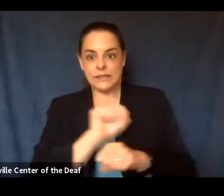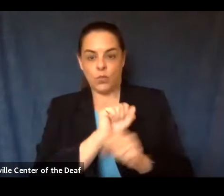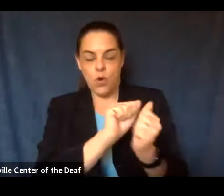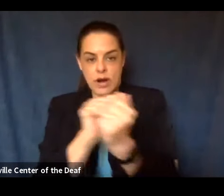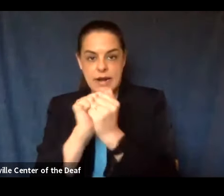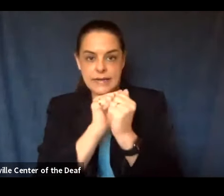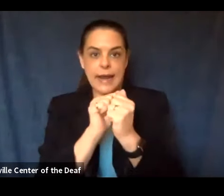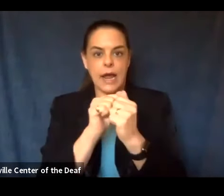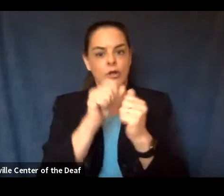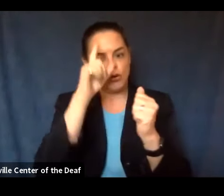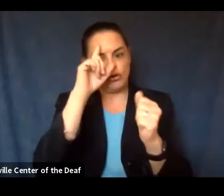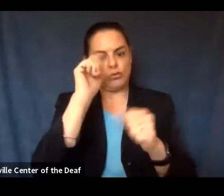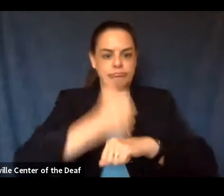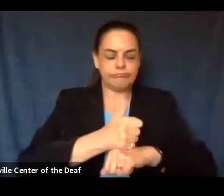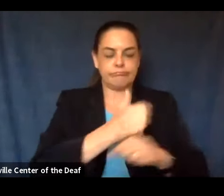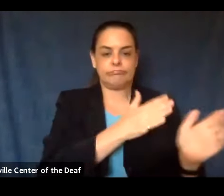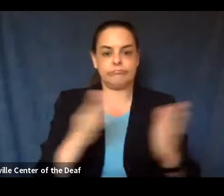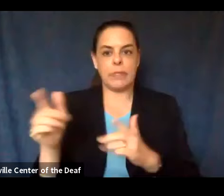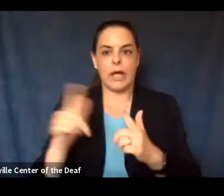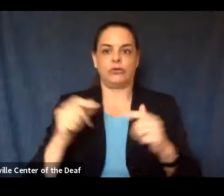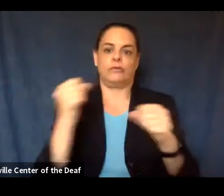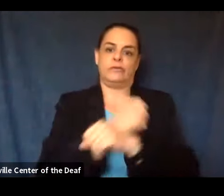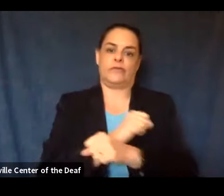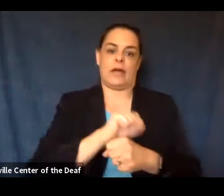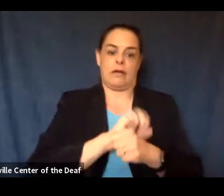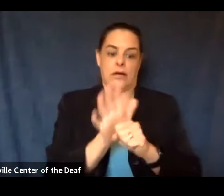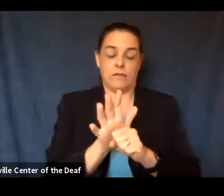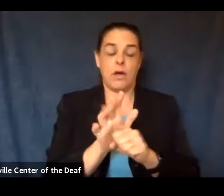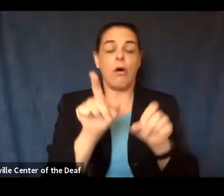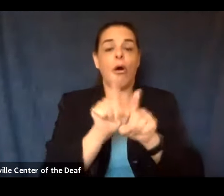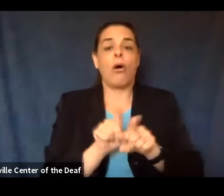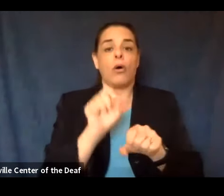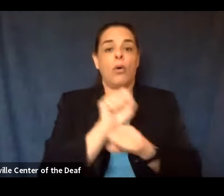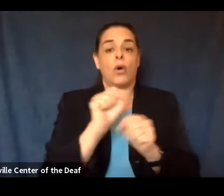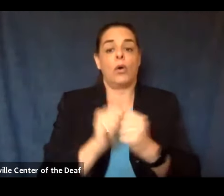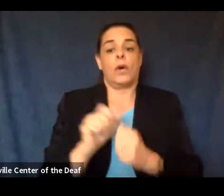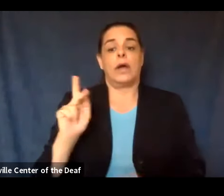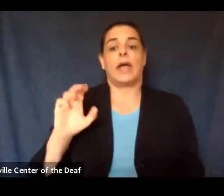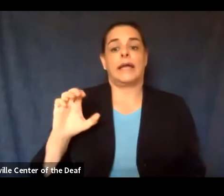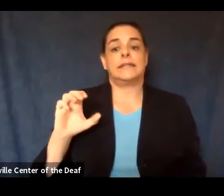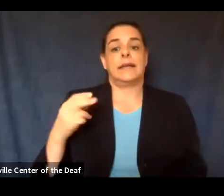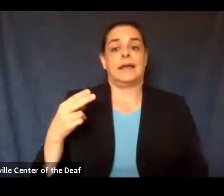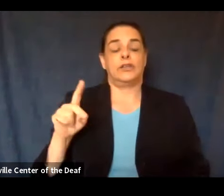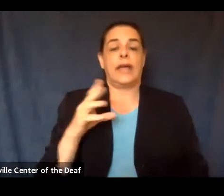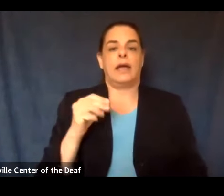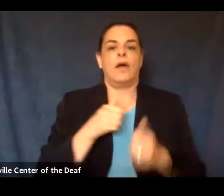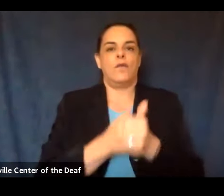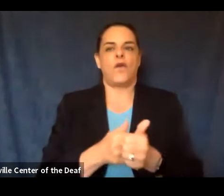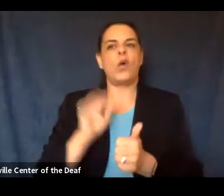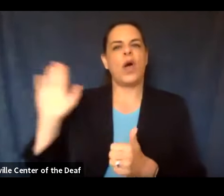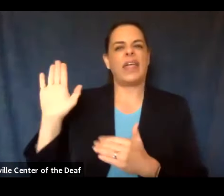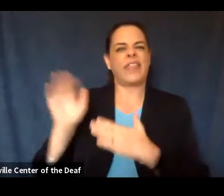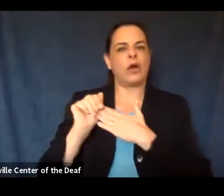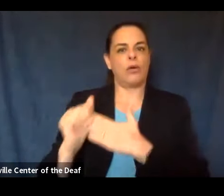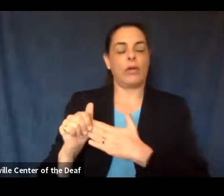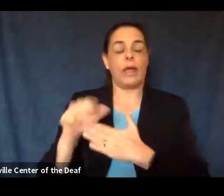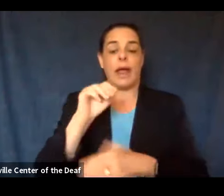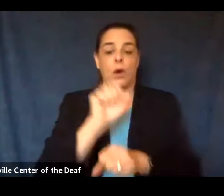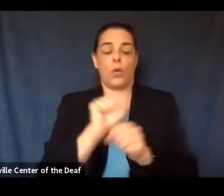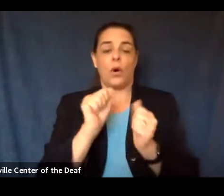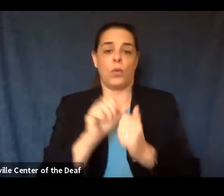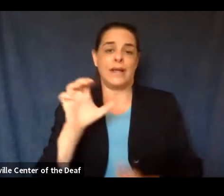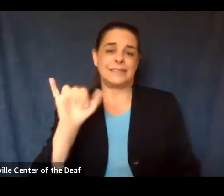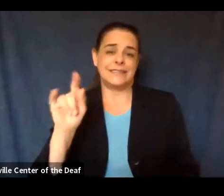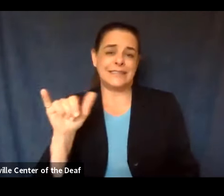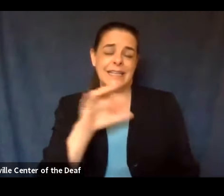combat COVID-19 in our community, but also our ability to work with the Knox County Health Department and follow their lead, and also work with our county and city